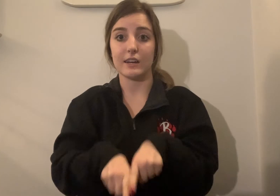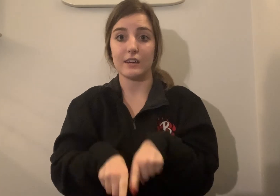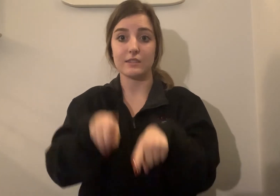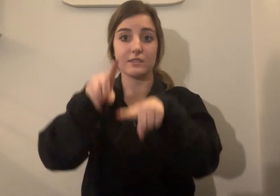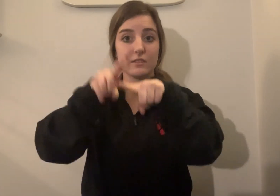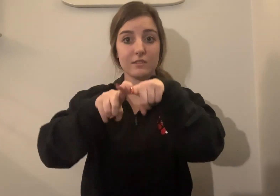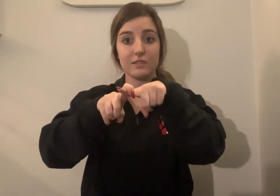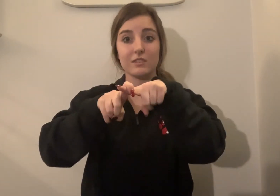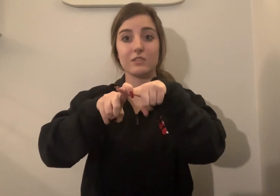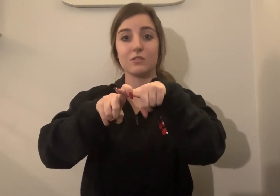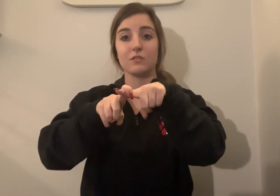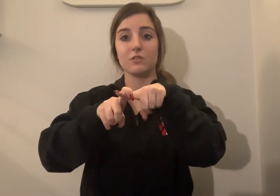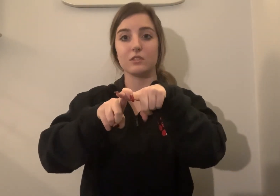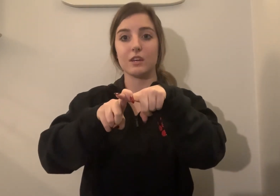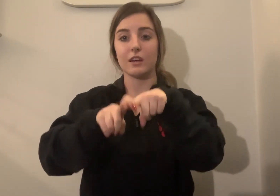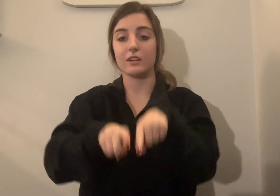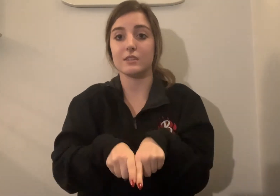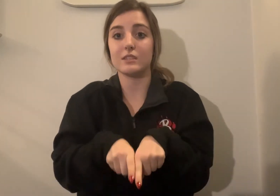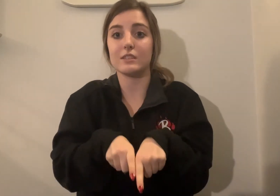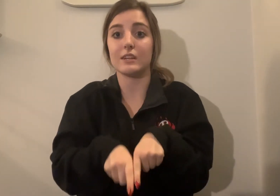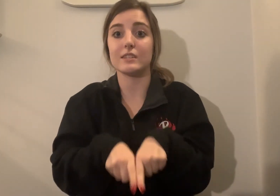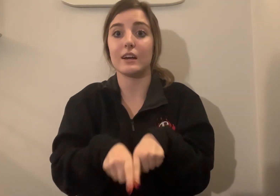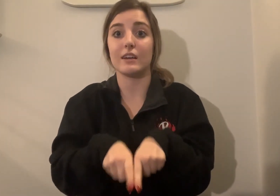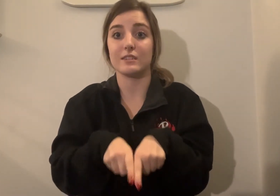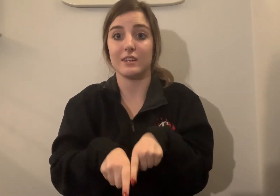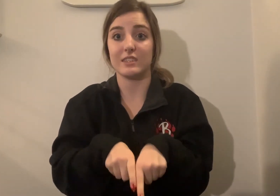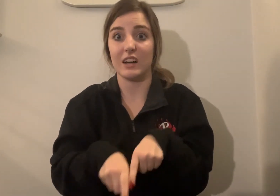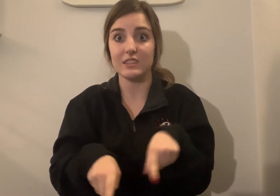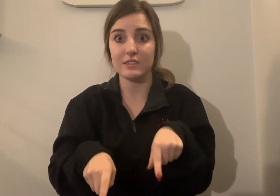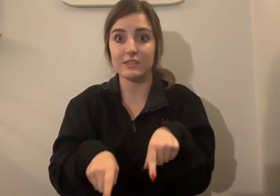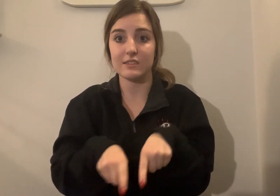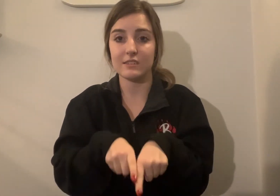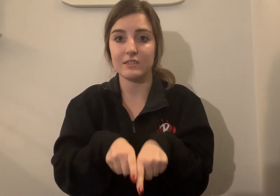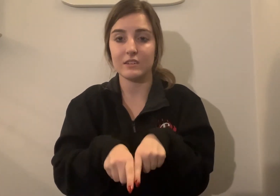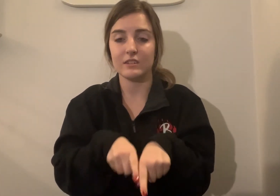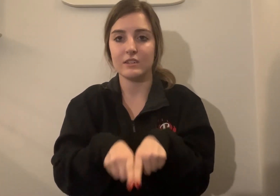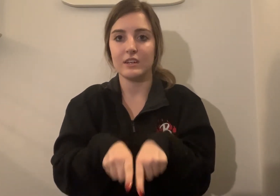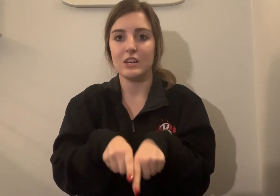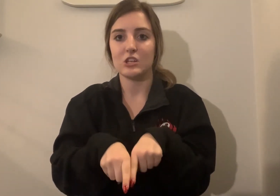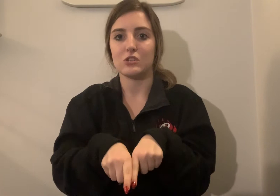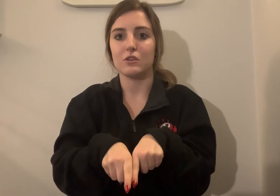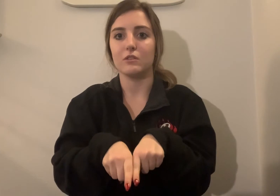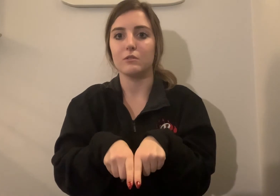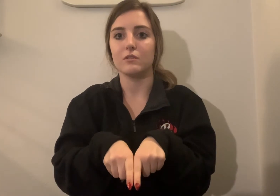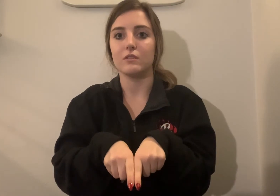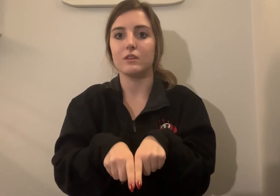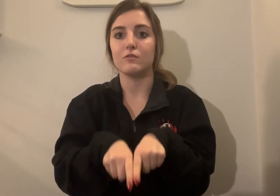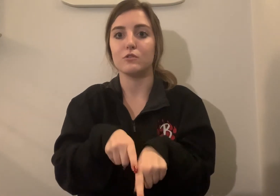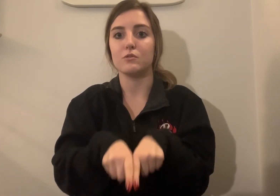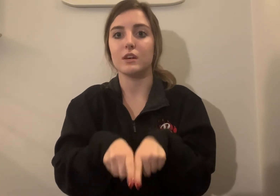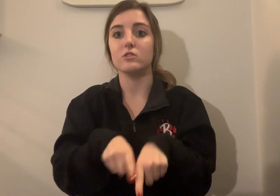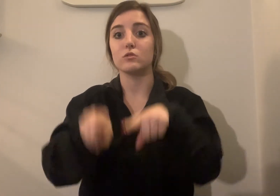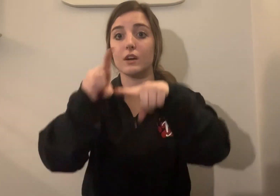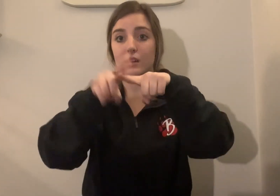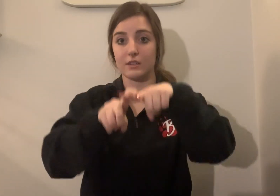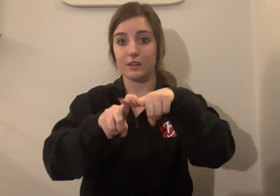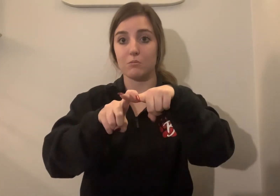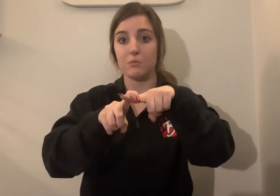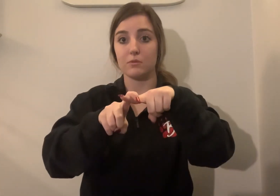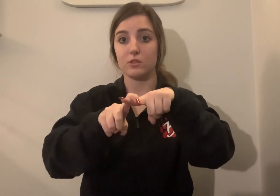Stockings. So you're saying, because this is like stocking as in like tights. So if you then do the hang sign, people understand